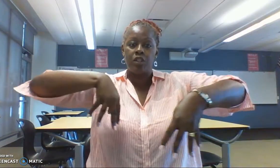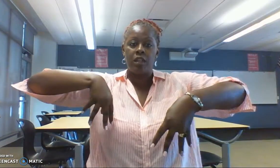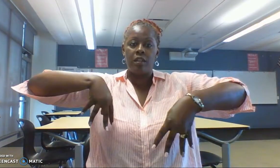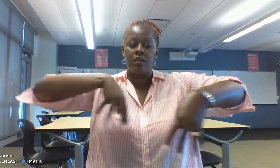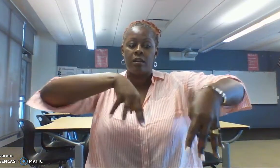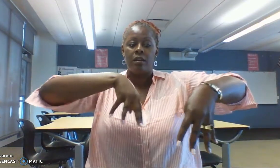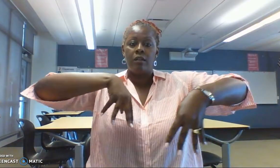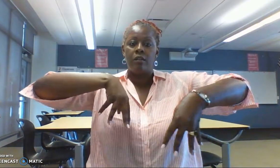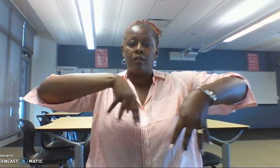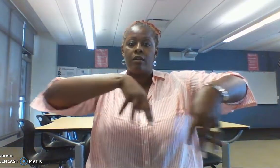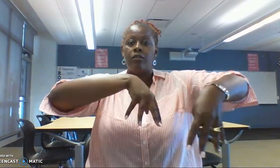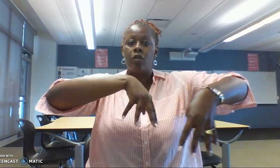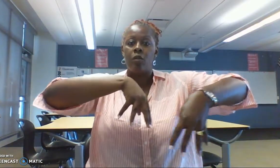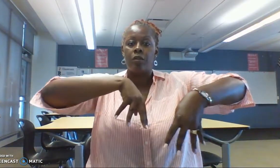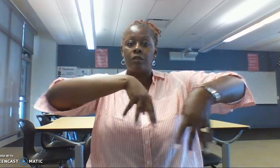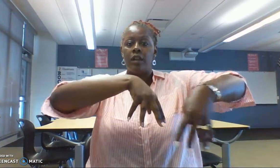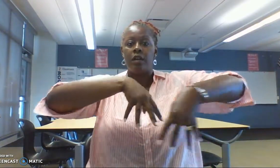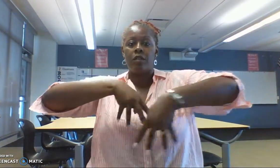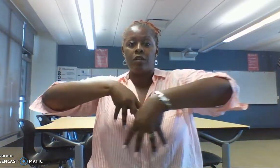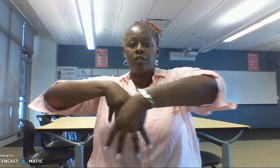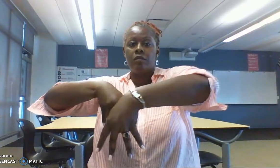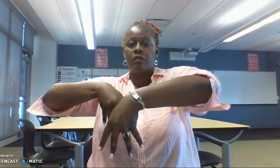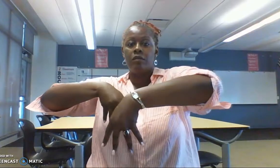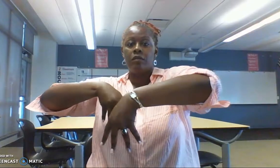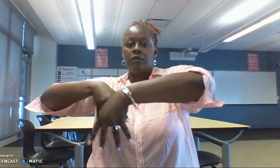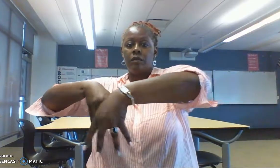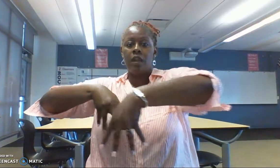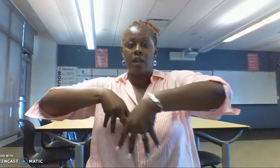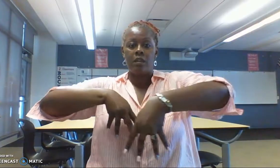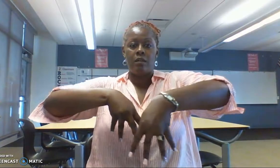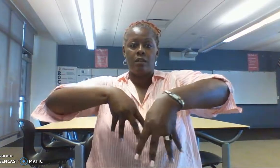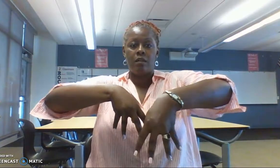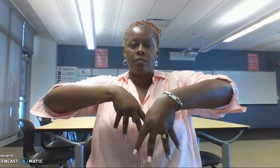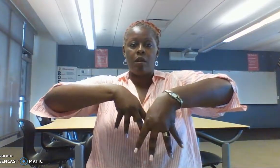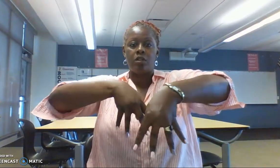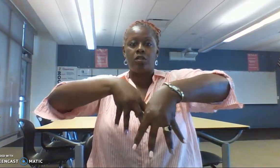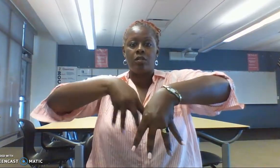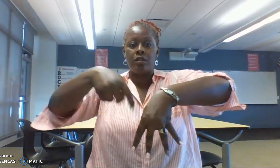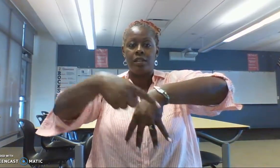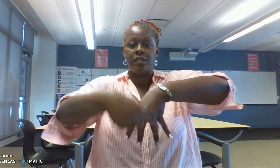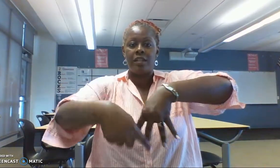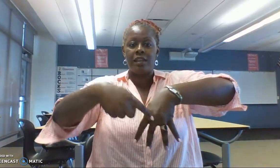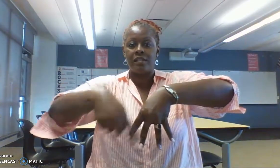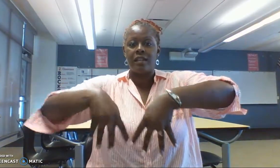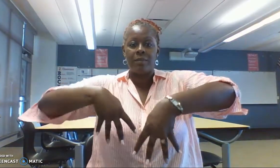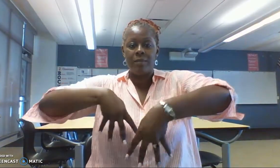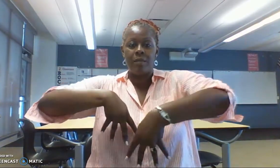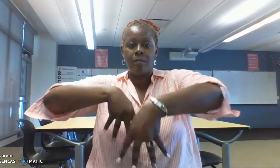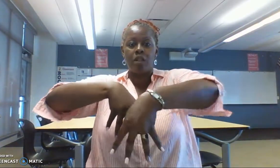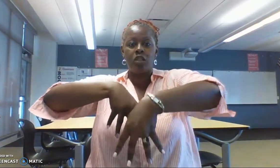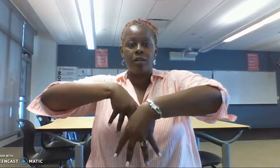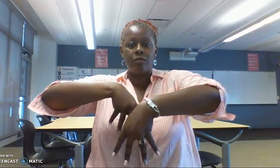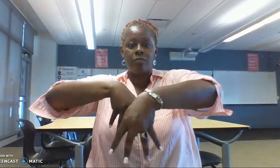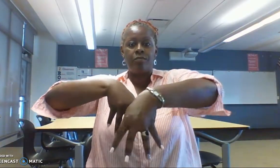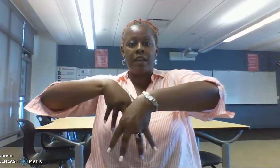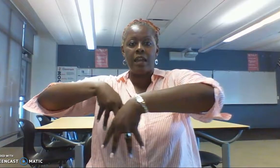pushing forward the other. Okay? March. Notice these legs look like people marching behind